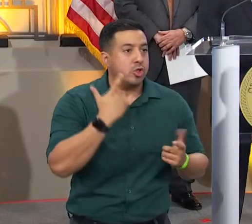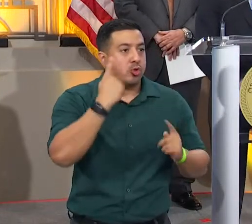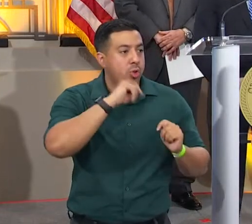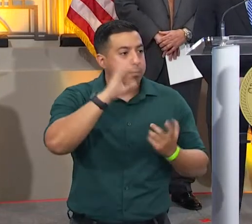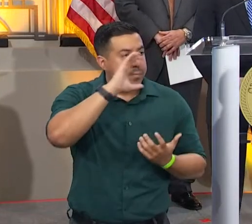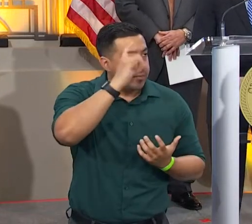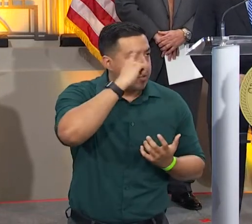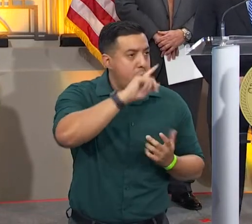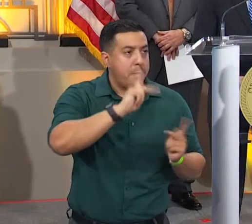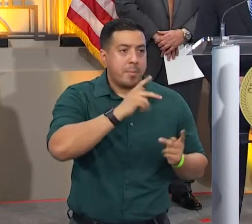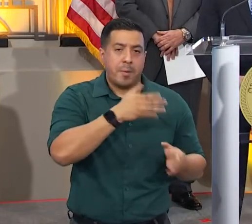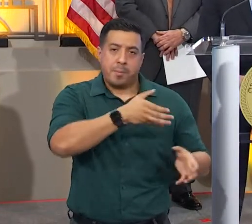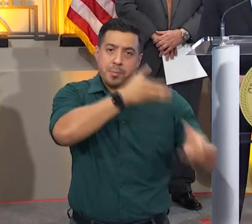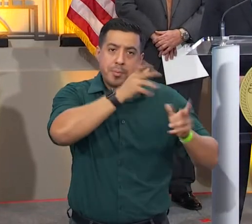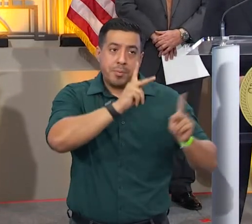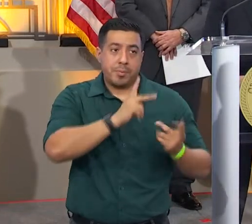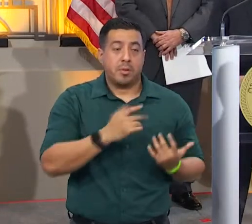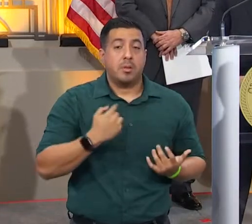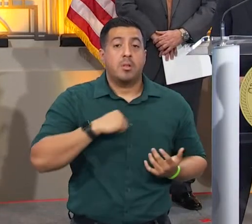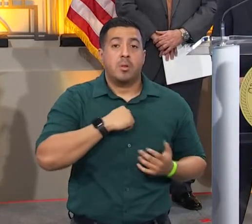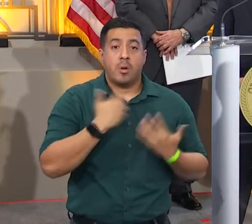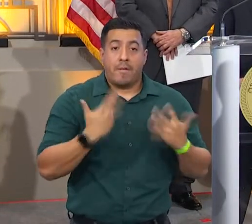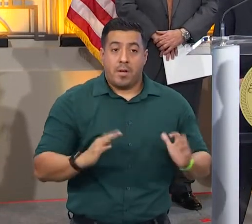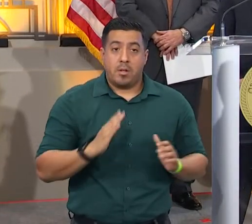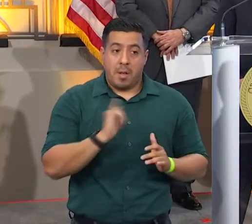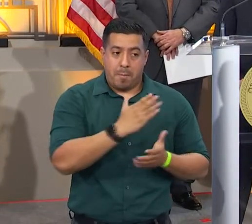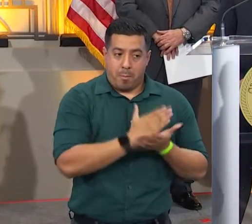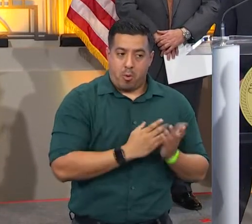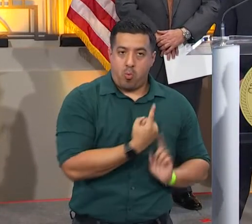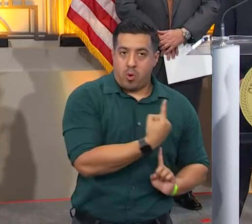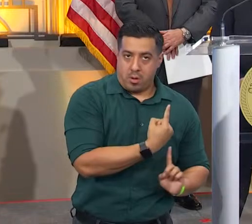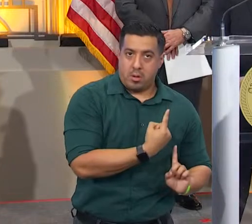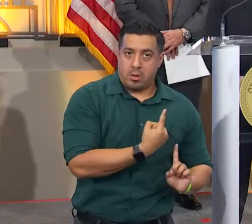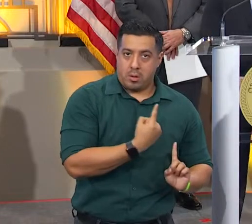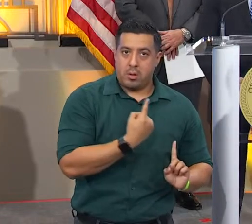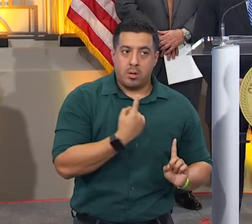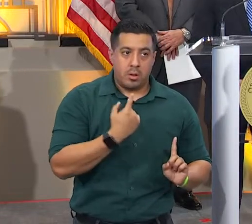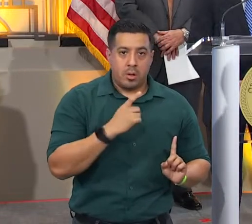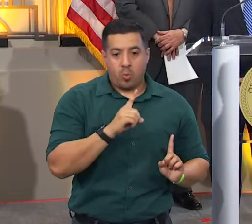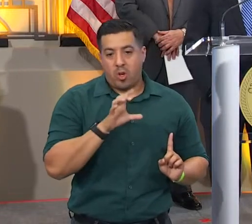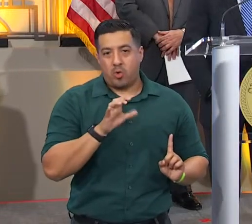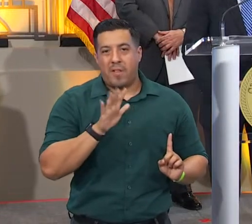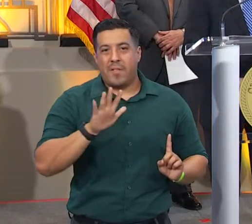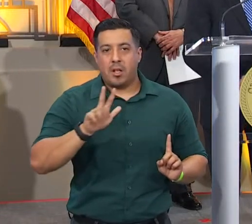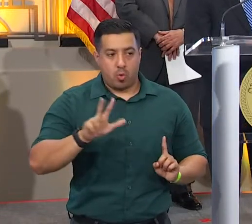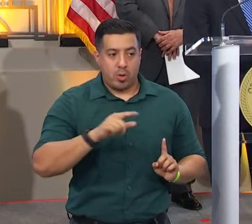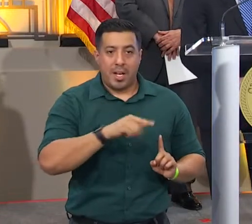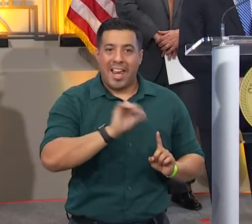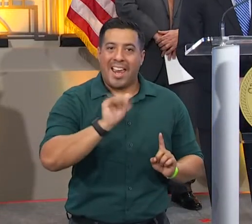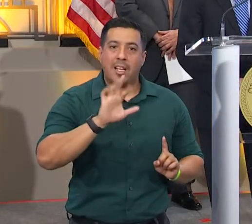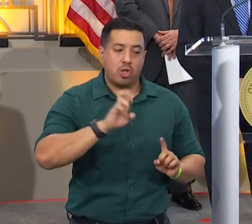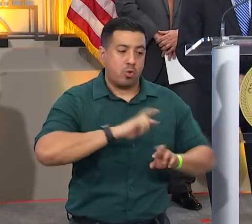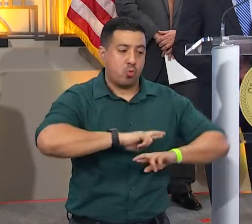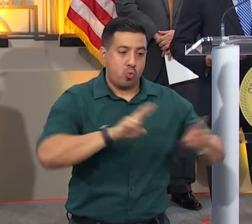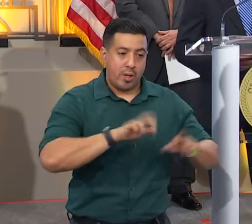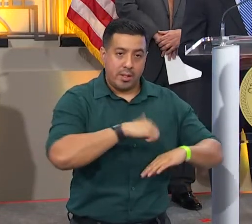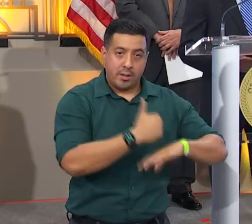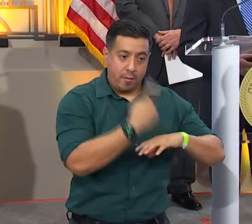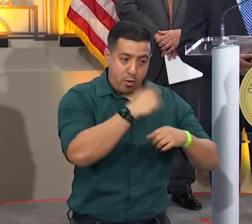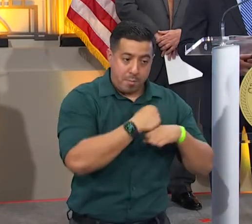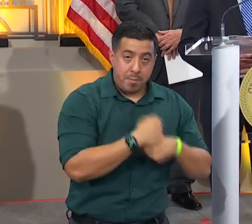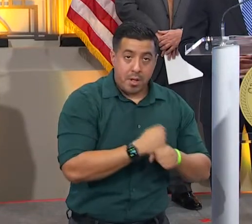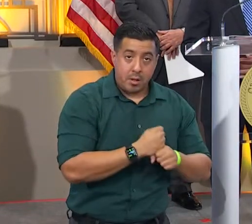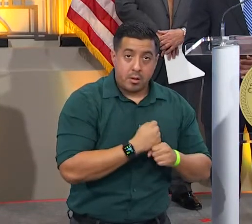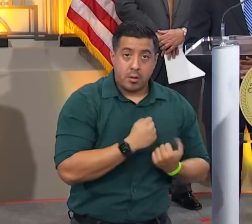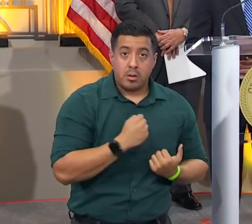those bright minds. And today we have completed phase one, making 153 acres ready for build out. Just days